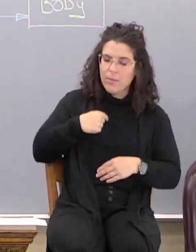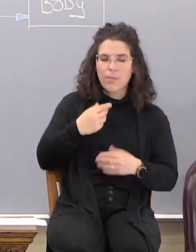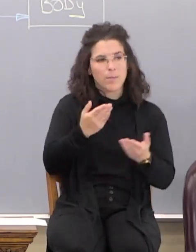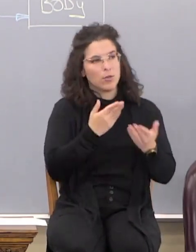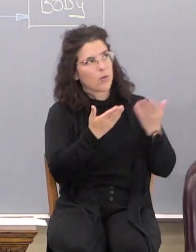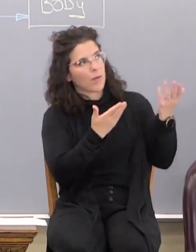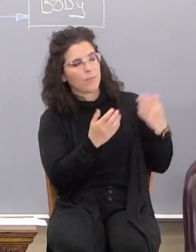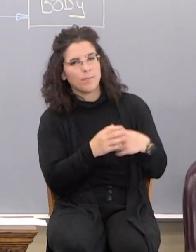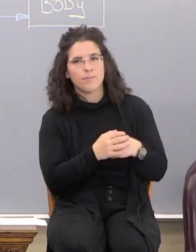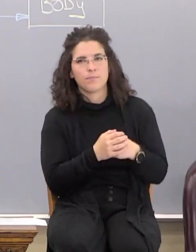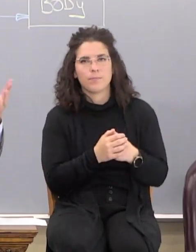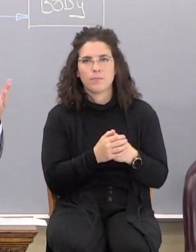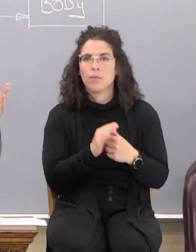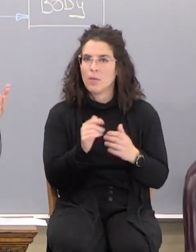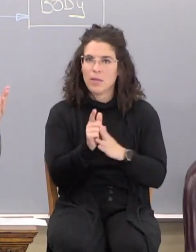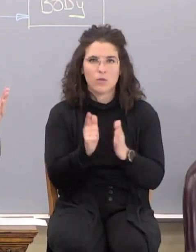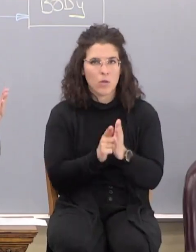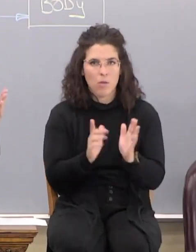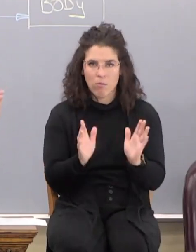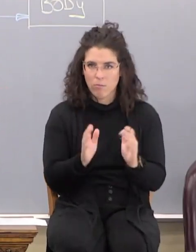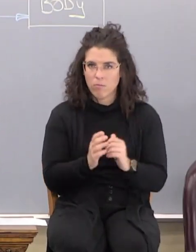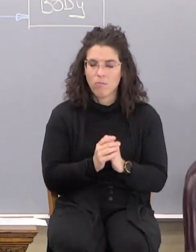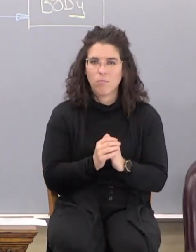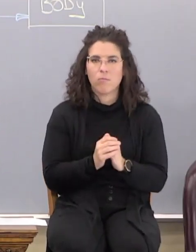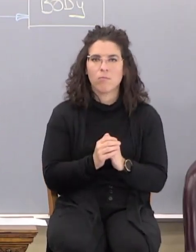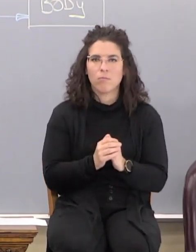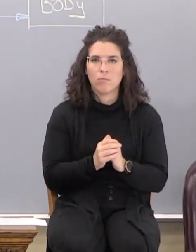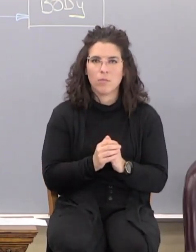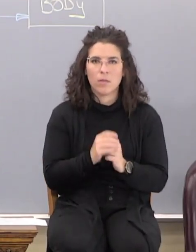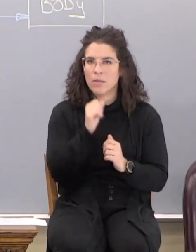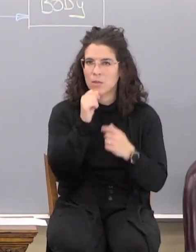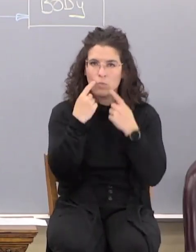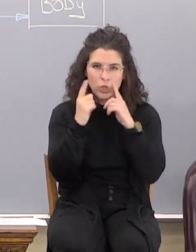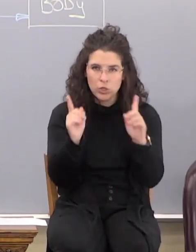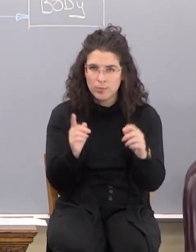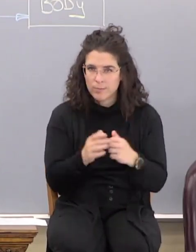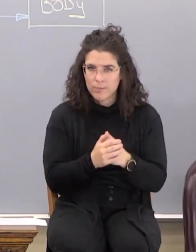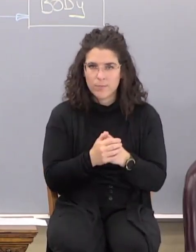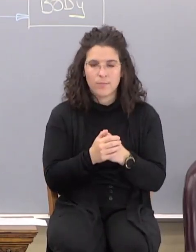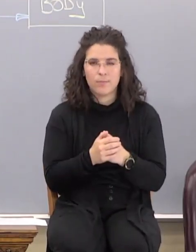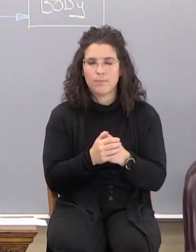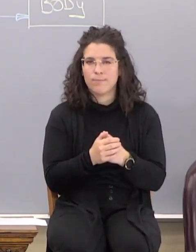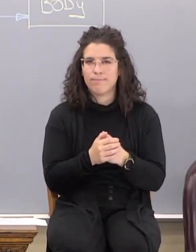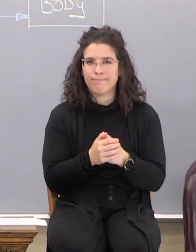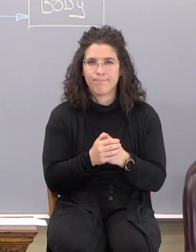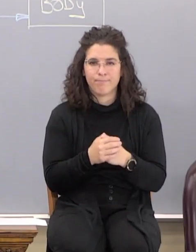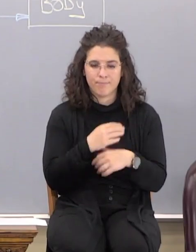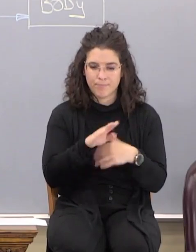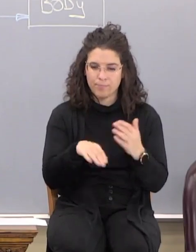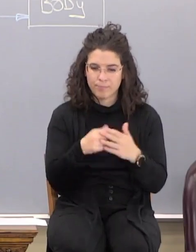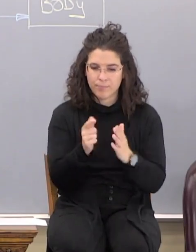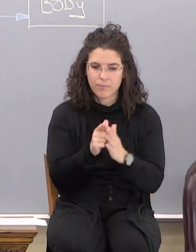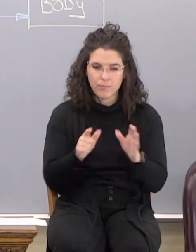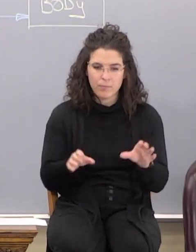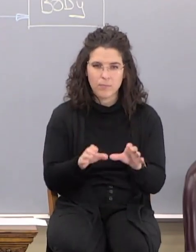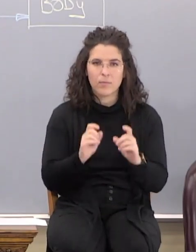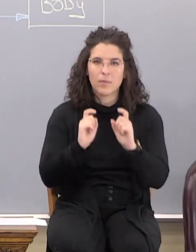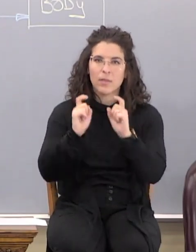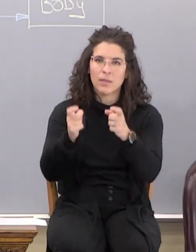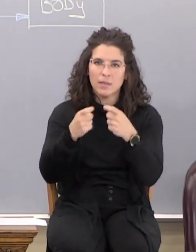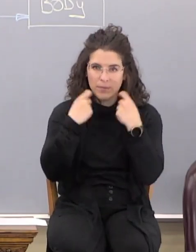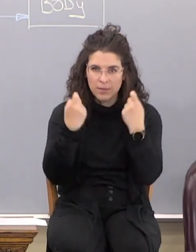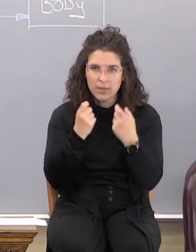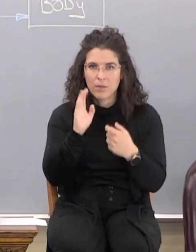serving. That's law. And it doesn't work. All the law does is give sin,